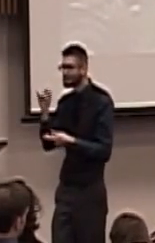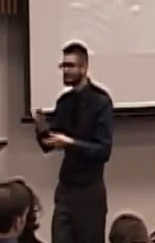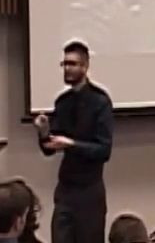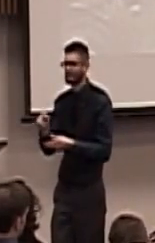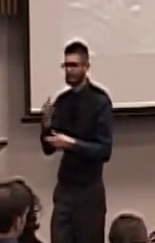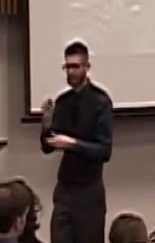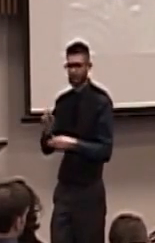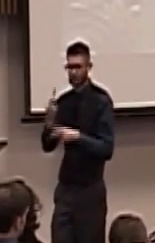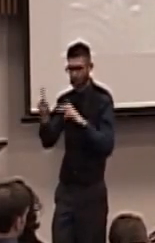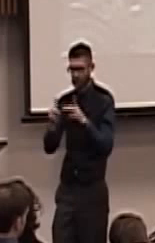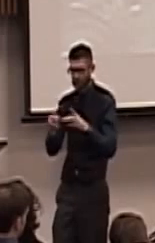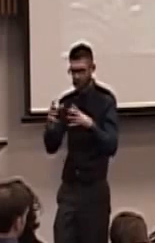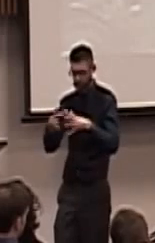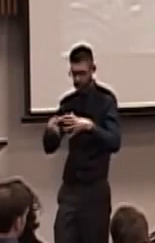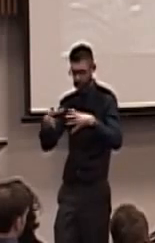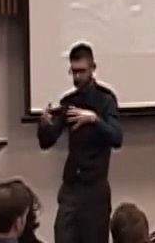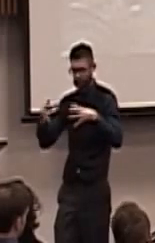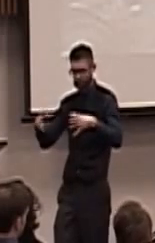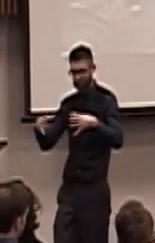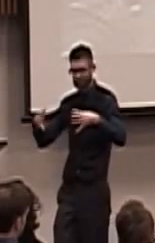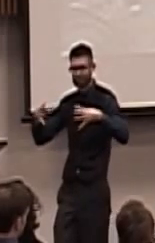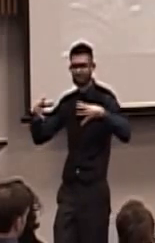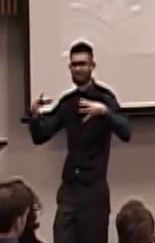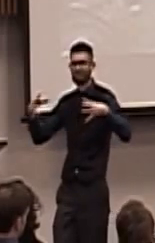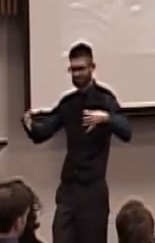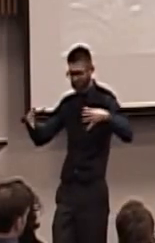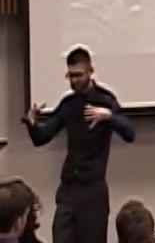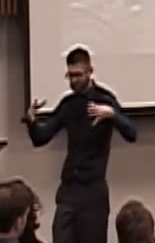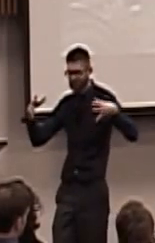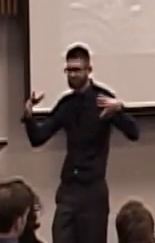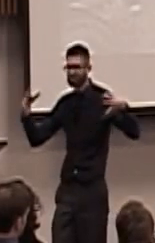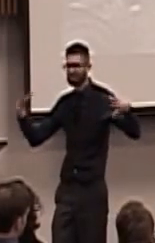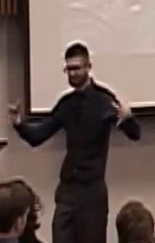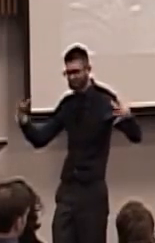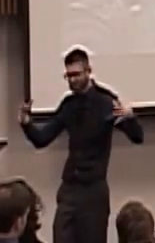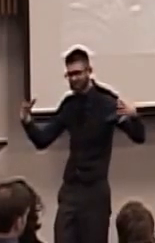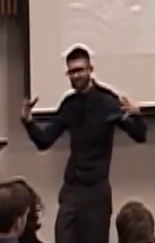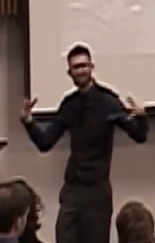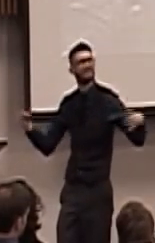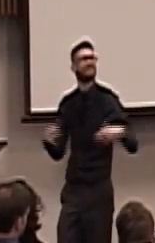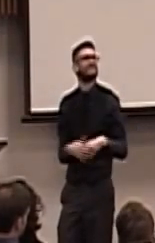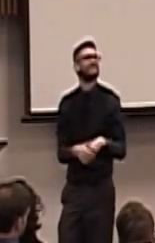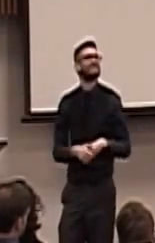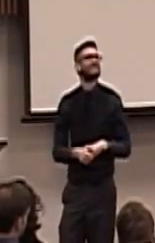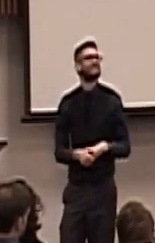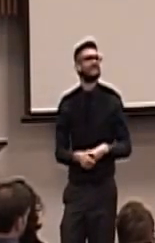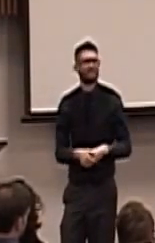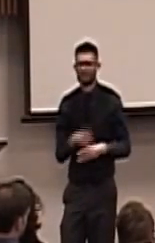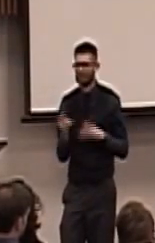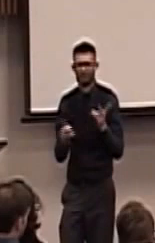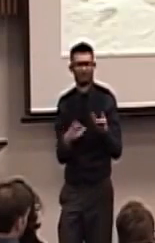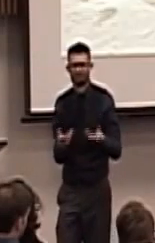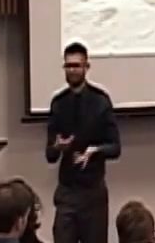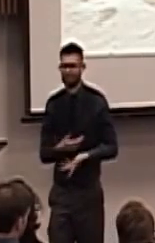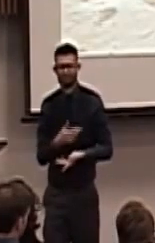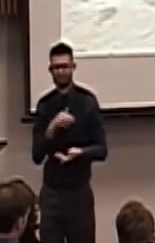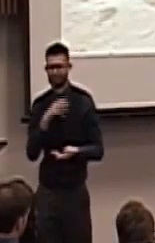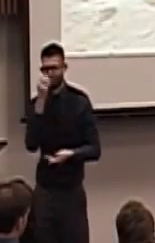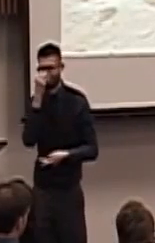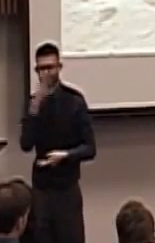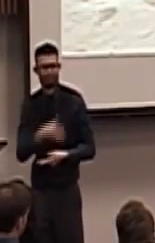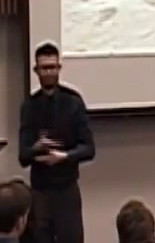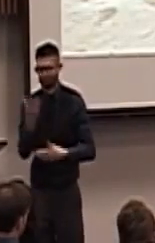growing and growing, even though they weren't supposed to be coming into the hotel compound, but they didn't seem to care. They were coming in